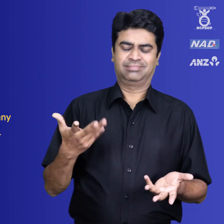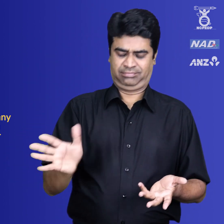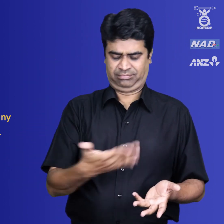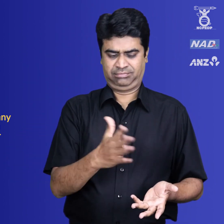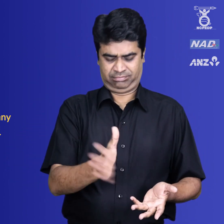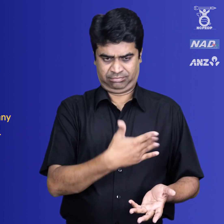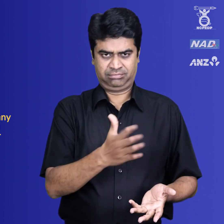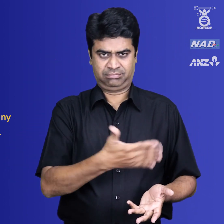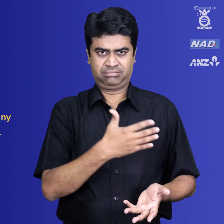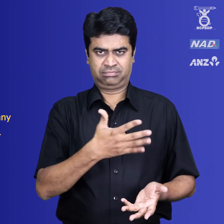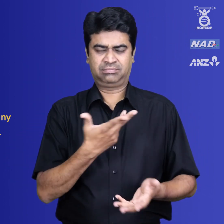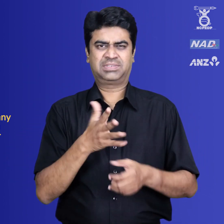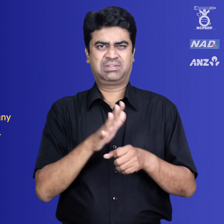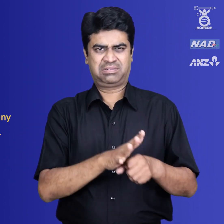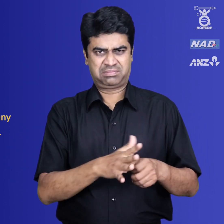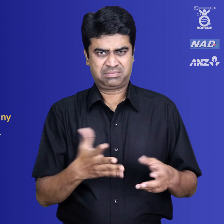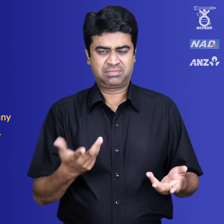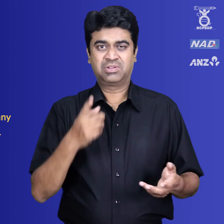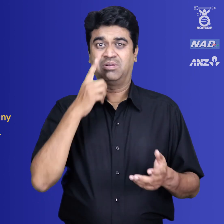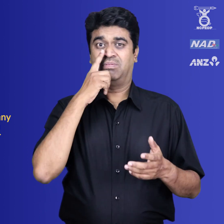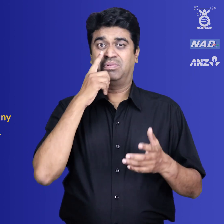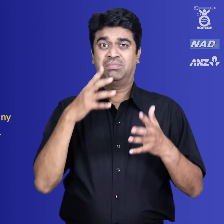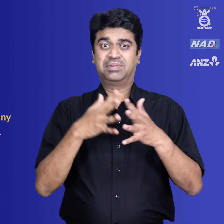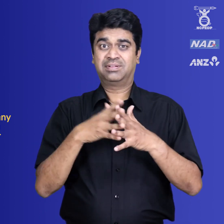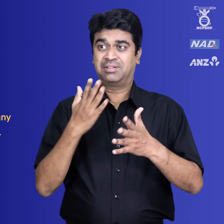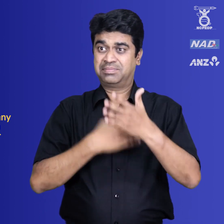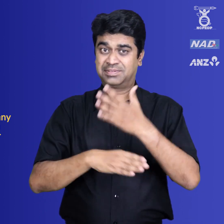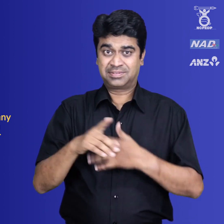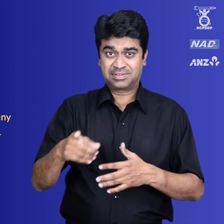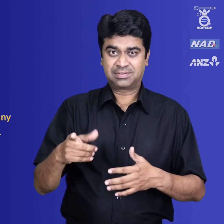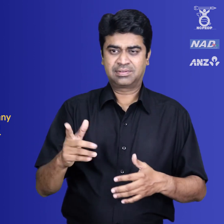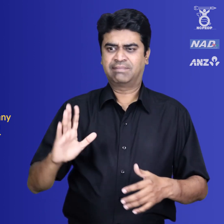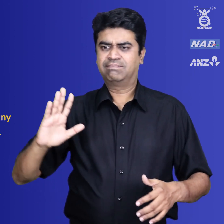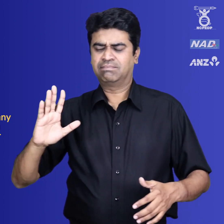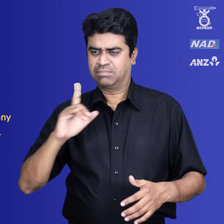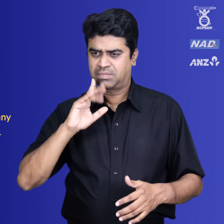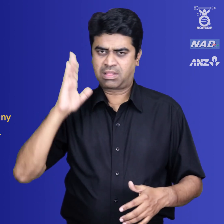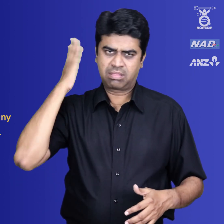him or outrage the modesty of a woman with disability,